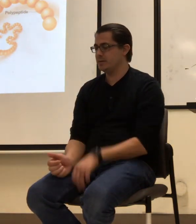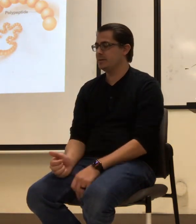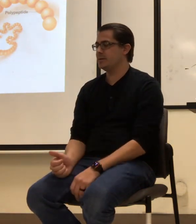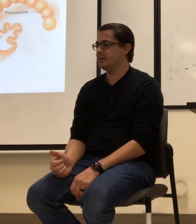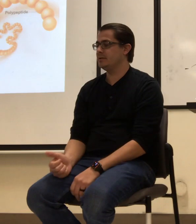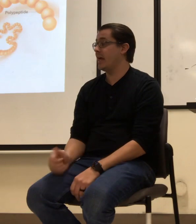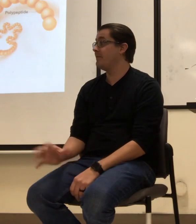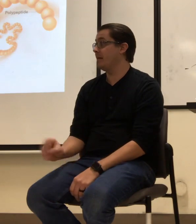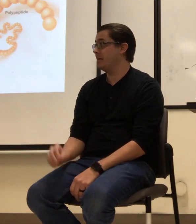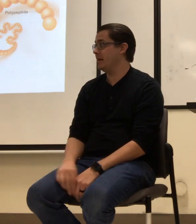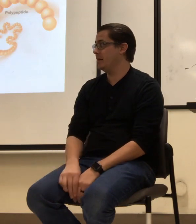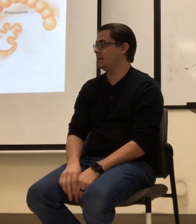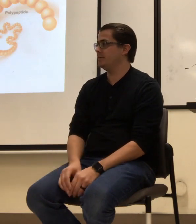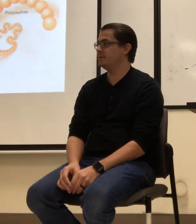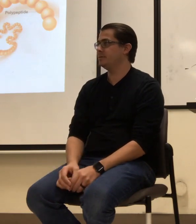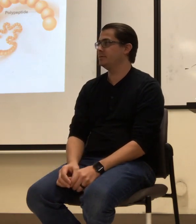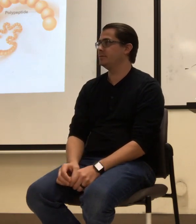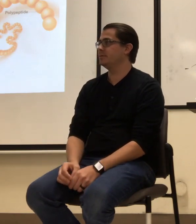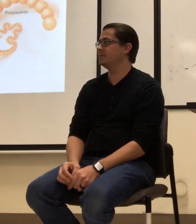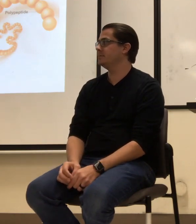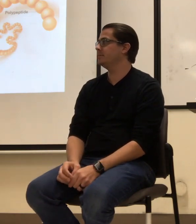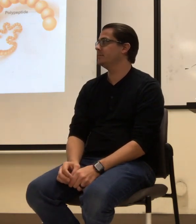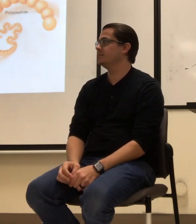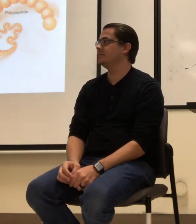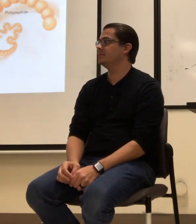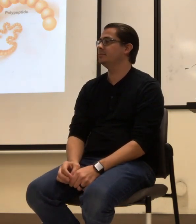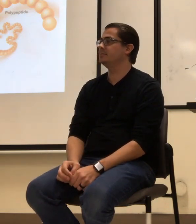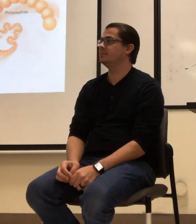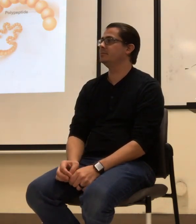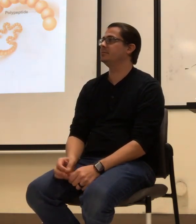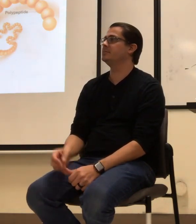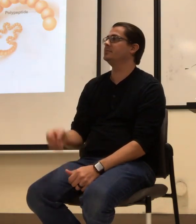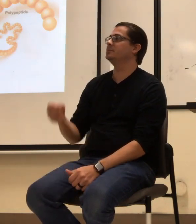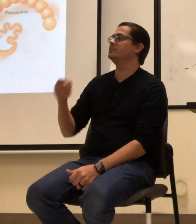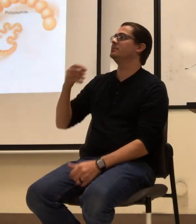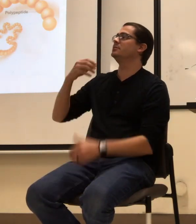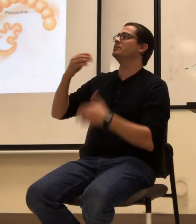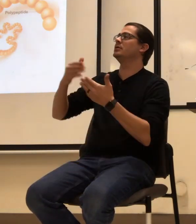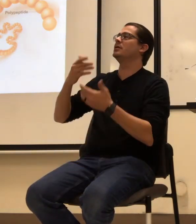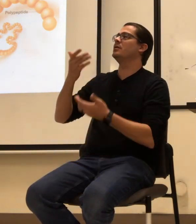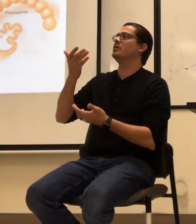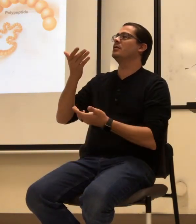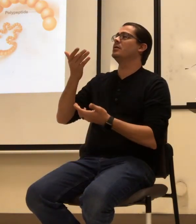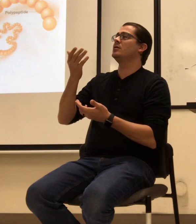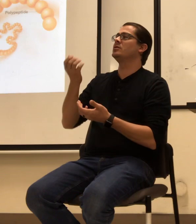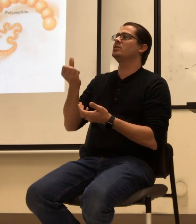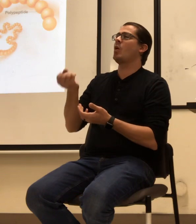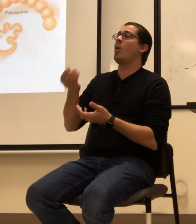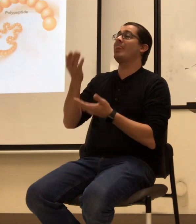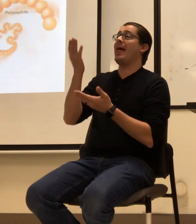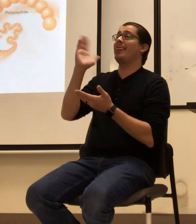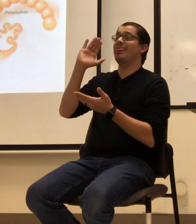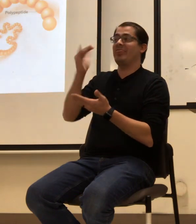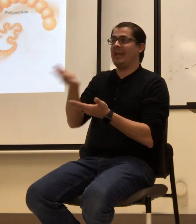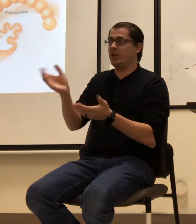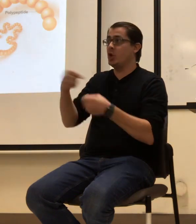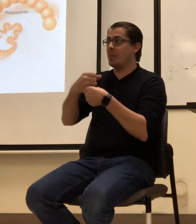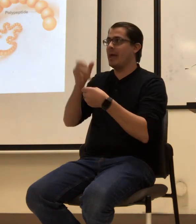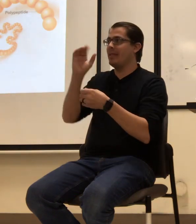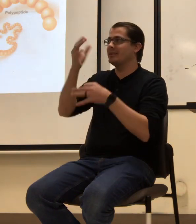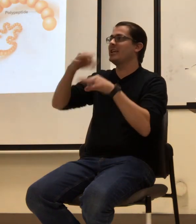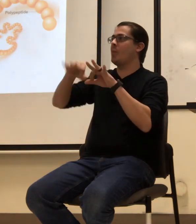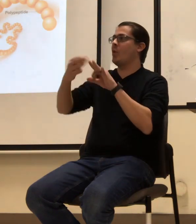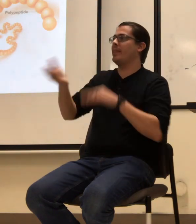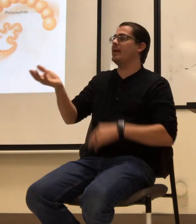I mean, we learned a lot about the process, but the thing you made is the important thing. It's kind of